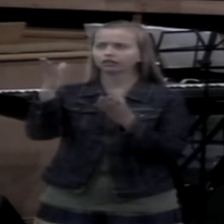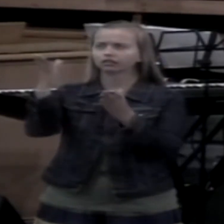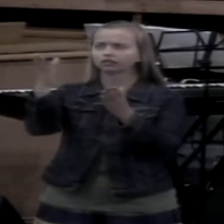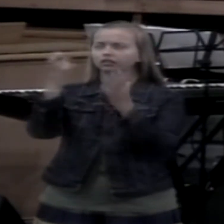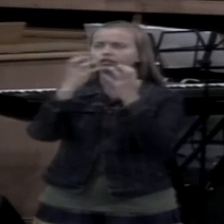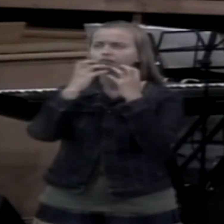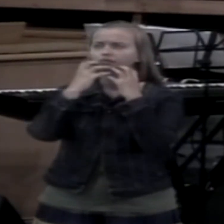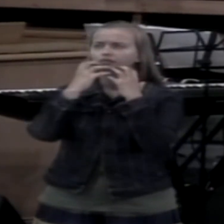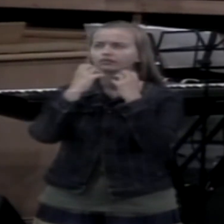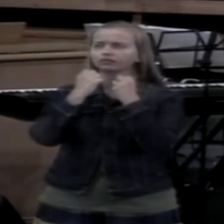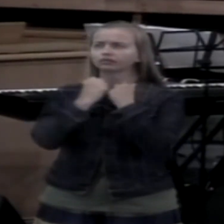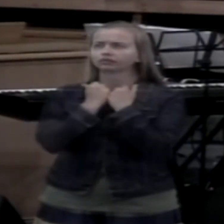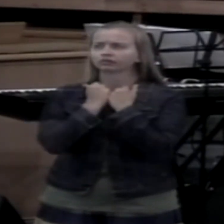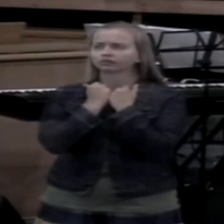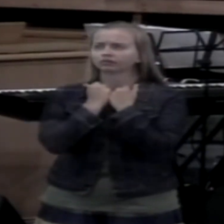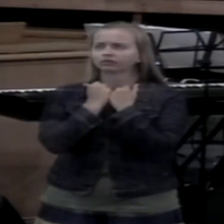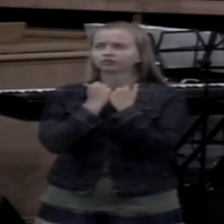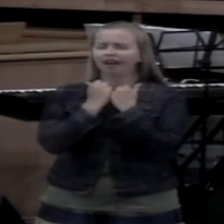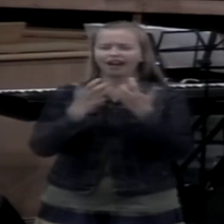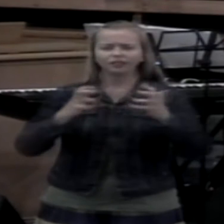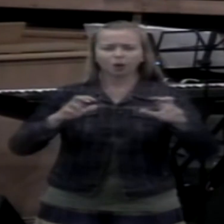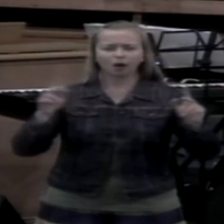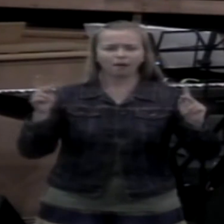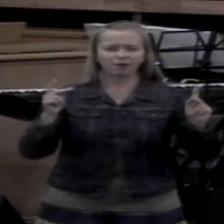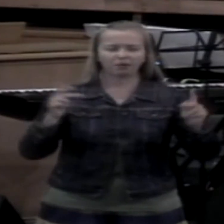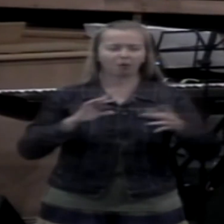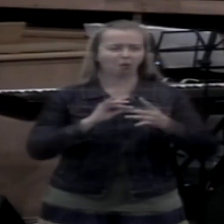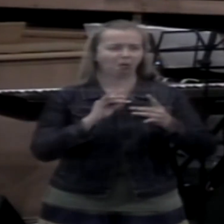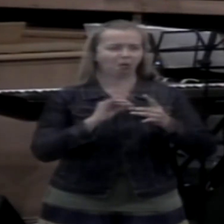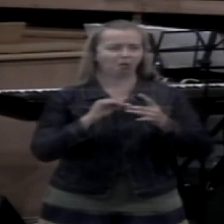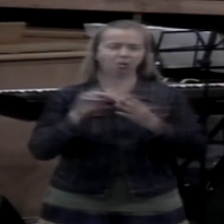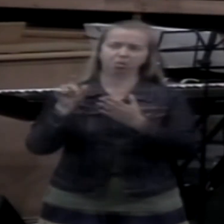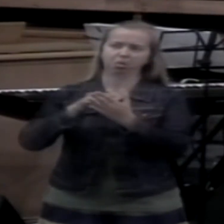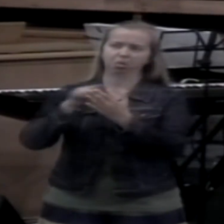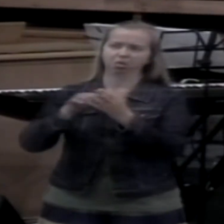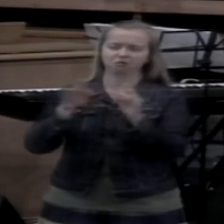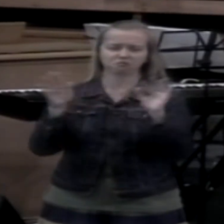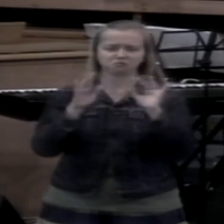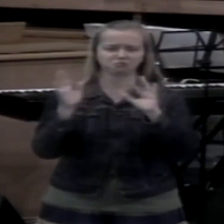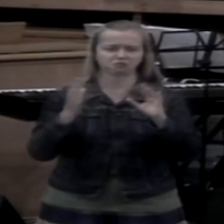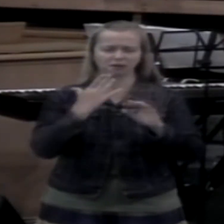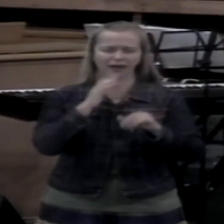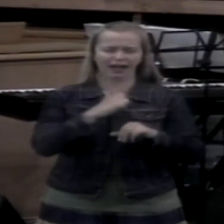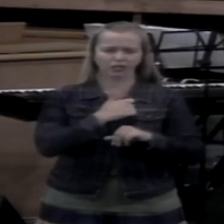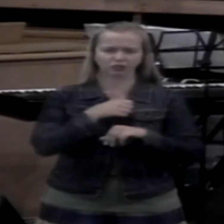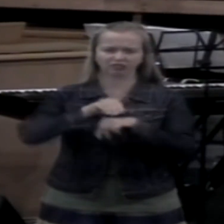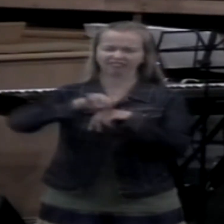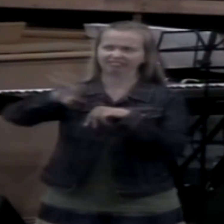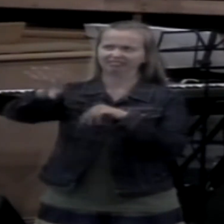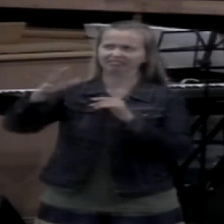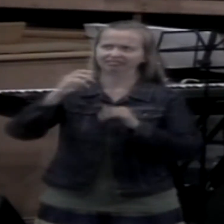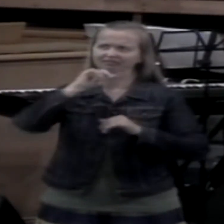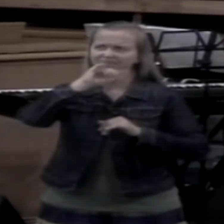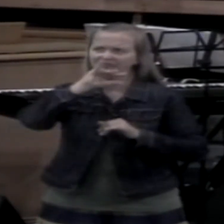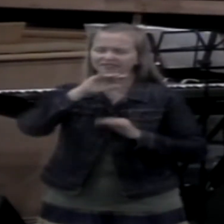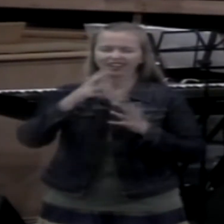Should never be exposed to people by people with wrong attitudes.